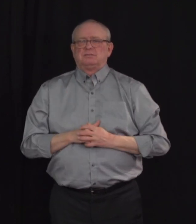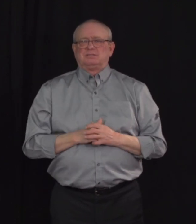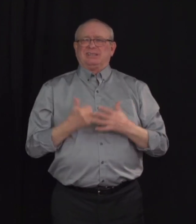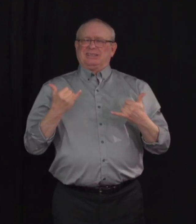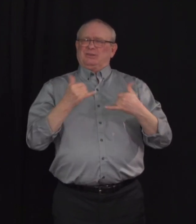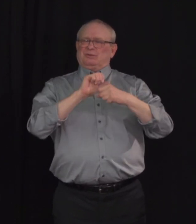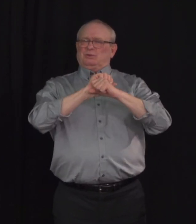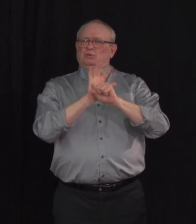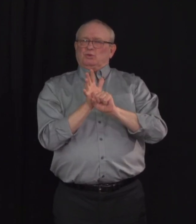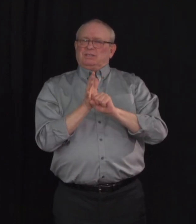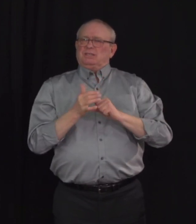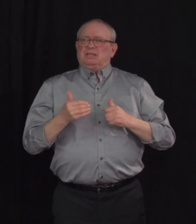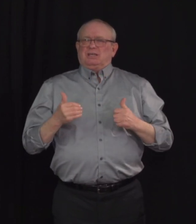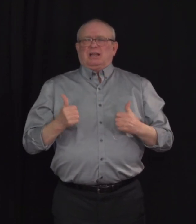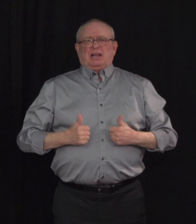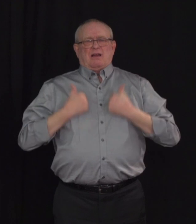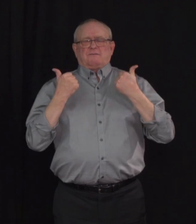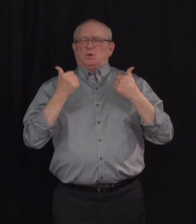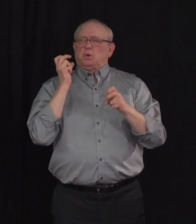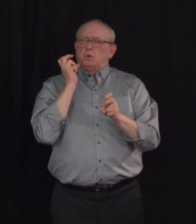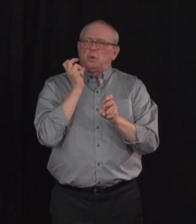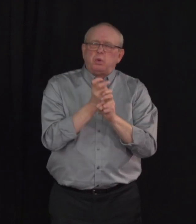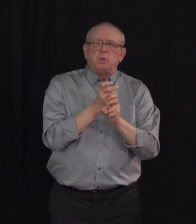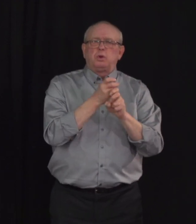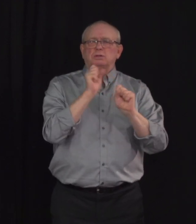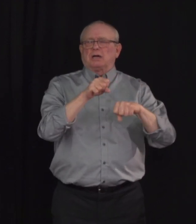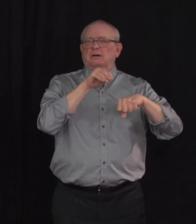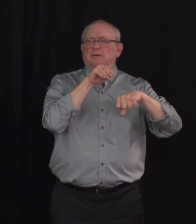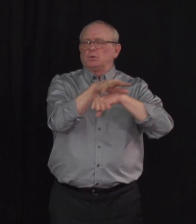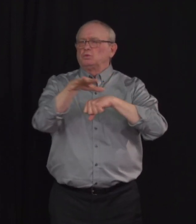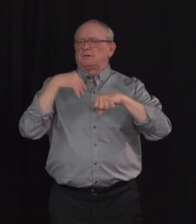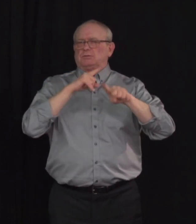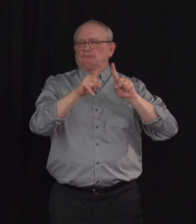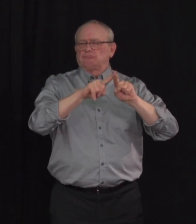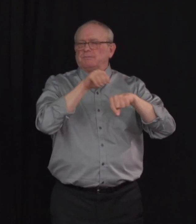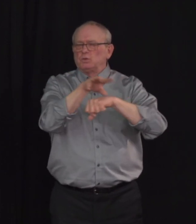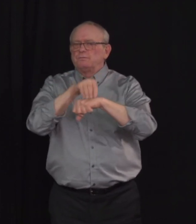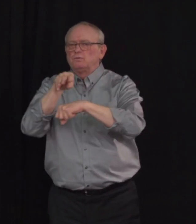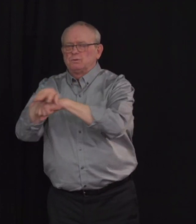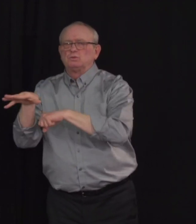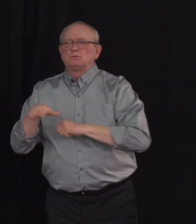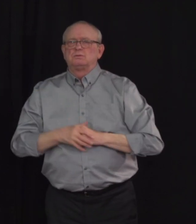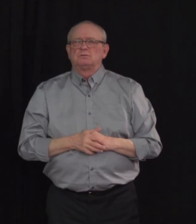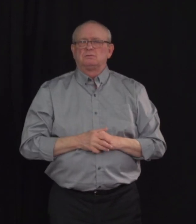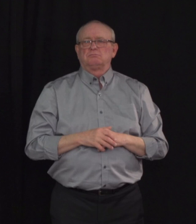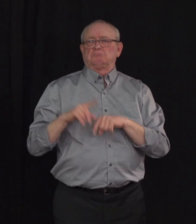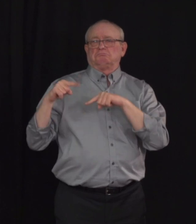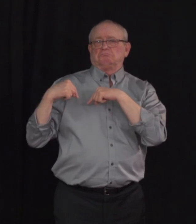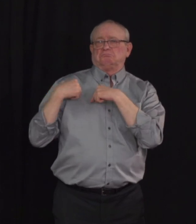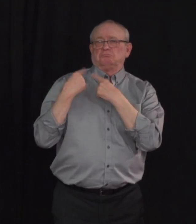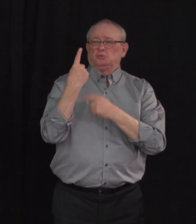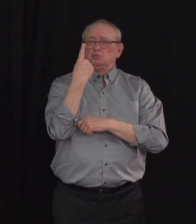Albertan has been impacted in different ways. It's not surprising that the past year has taken a toll on mental health